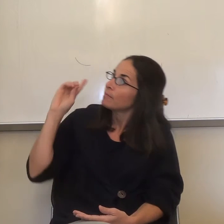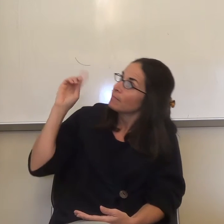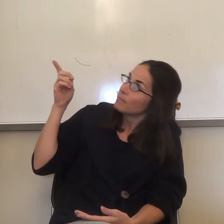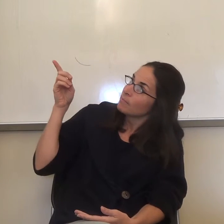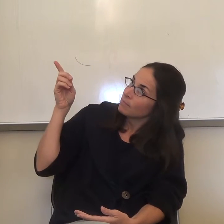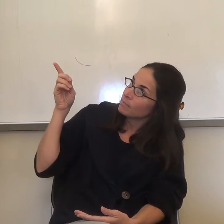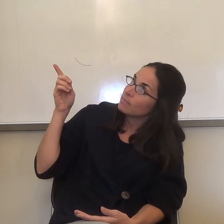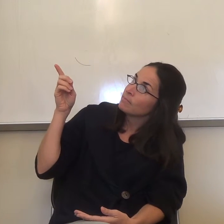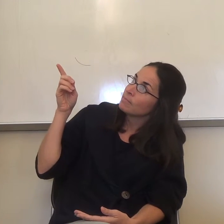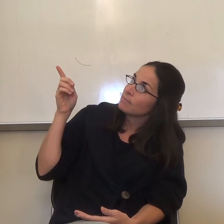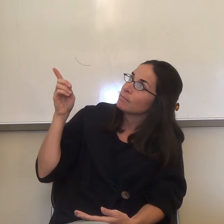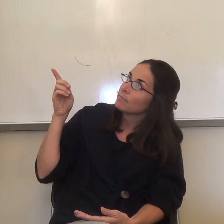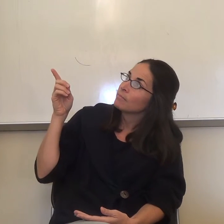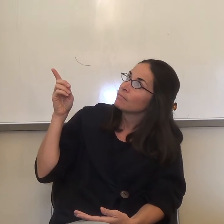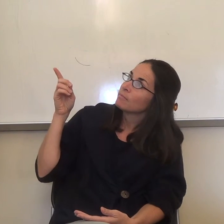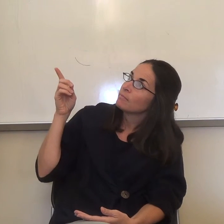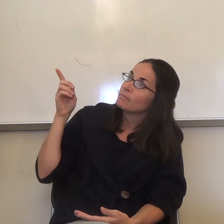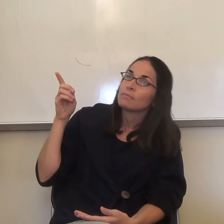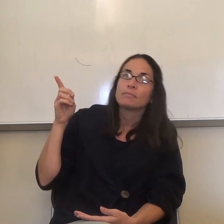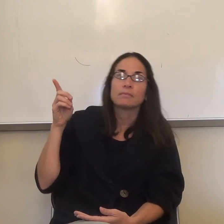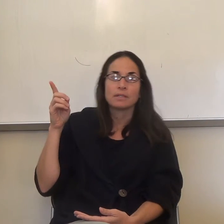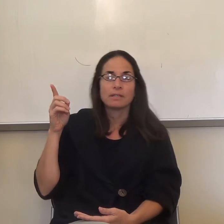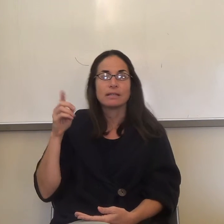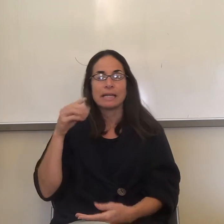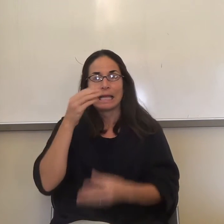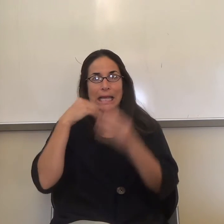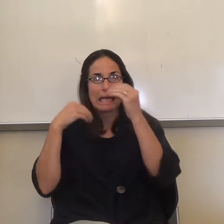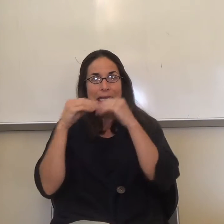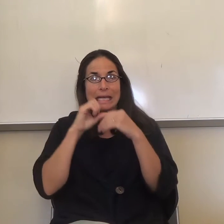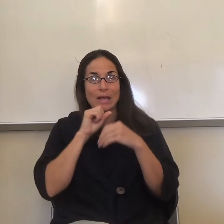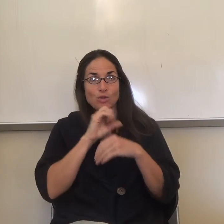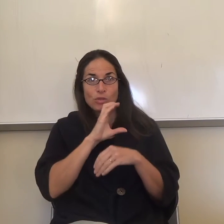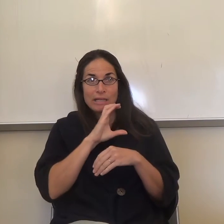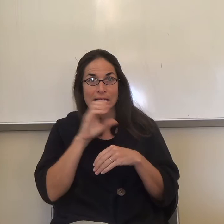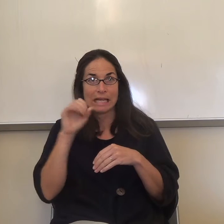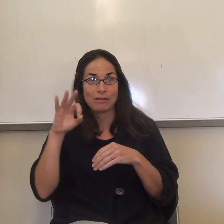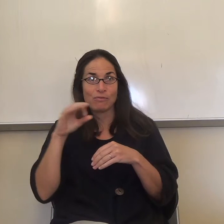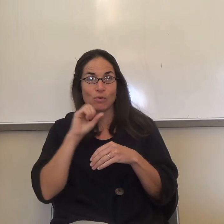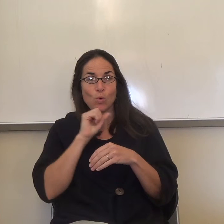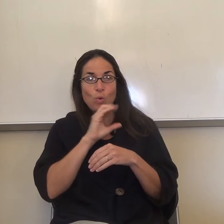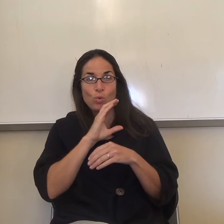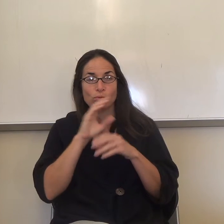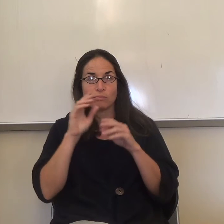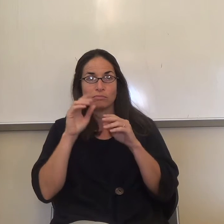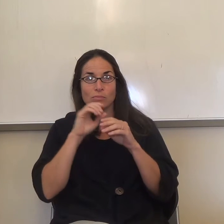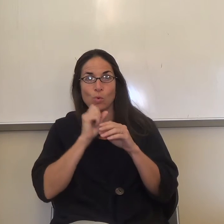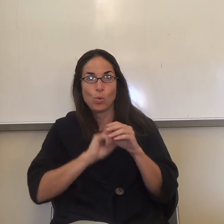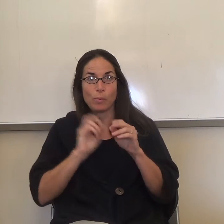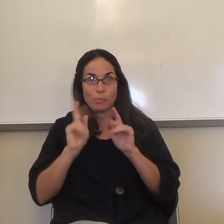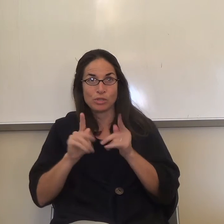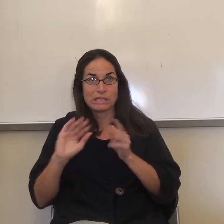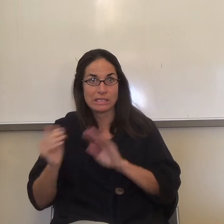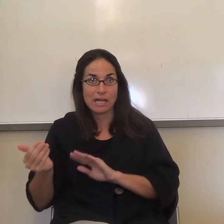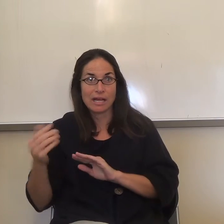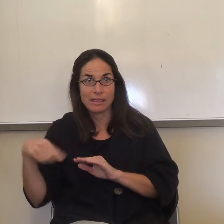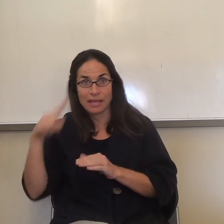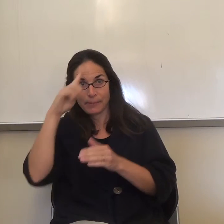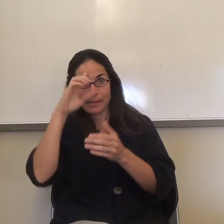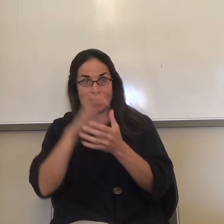Okay, they ate their elderly, when an old person died, right? Yeah. They believed that if they